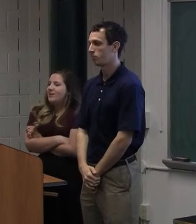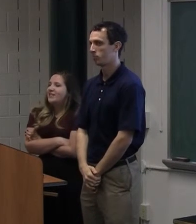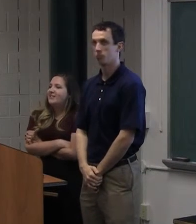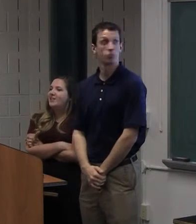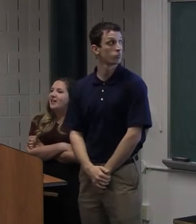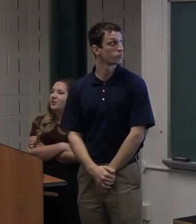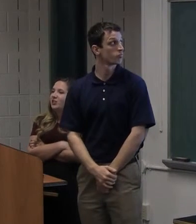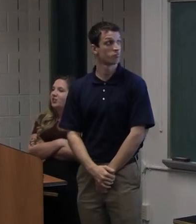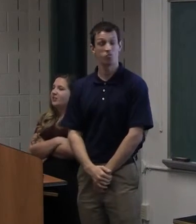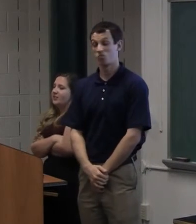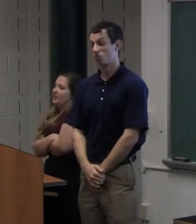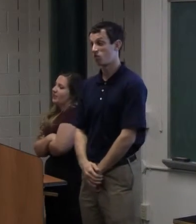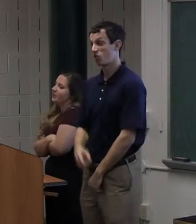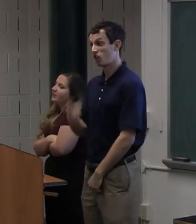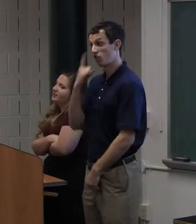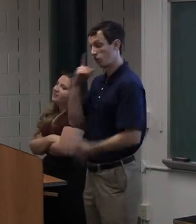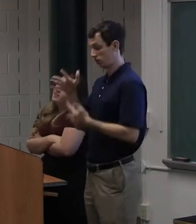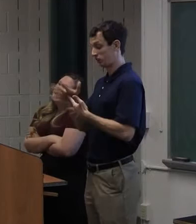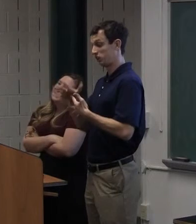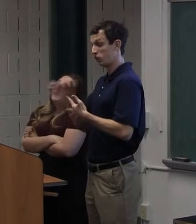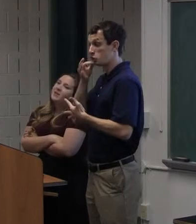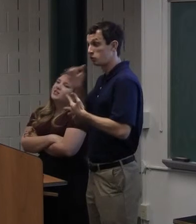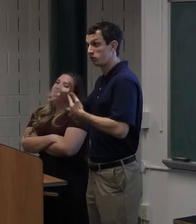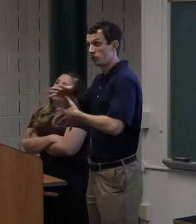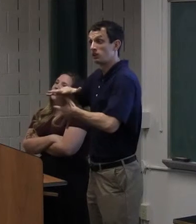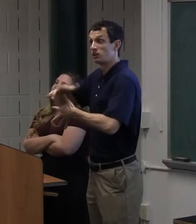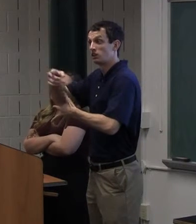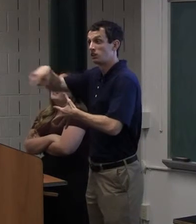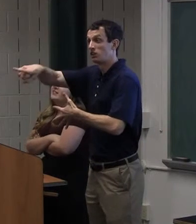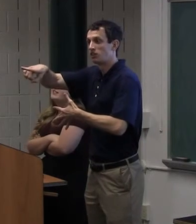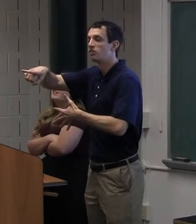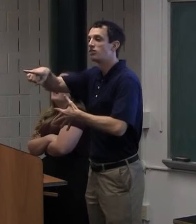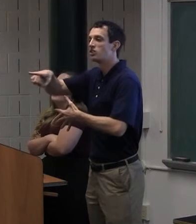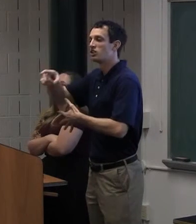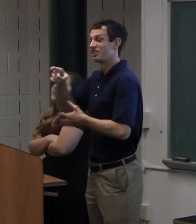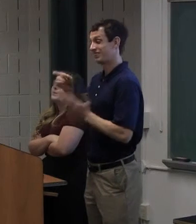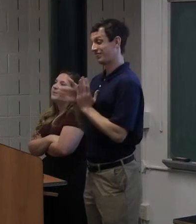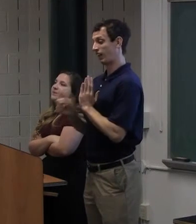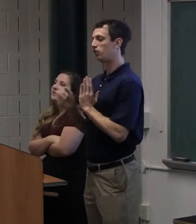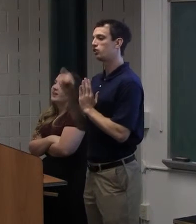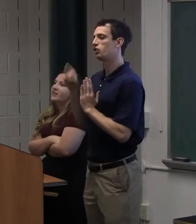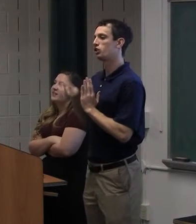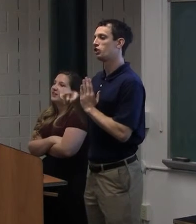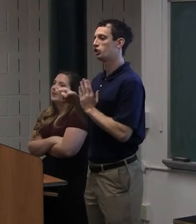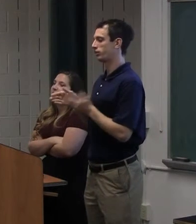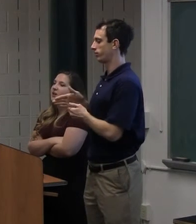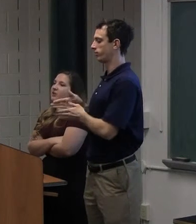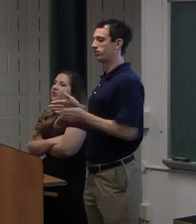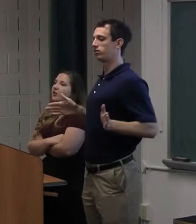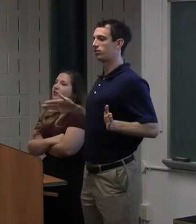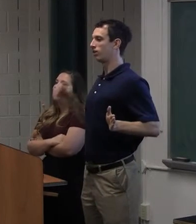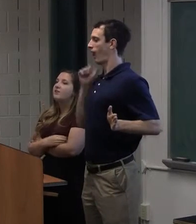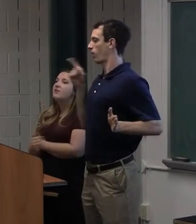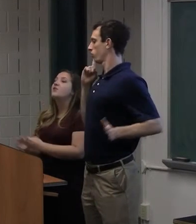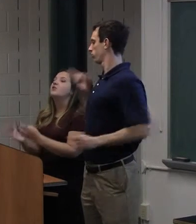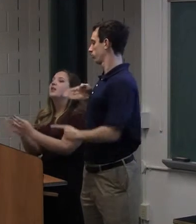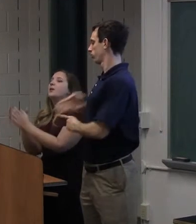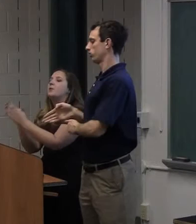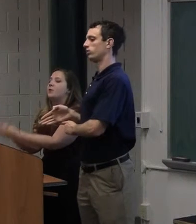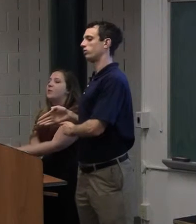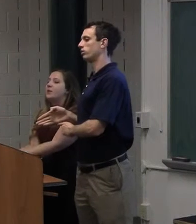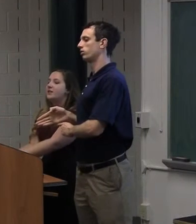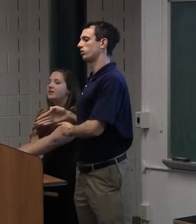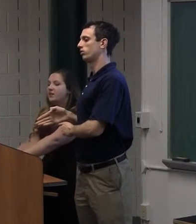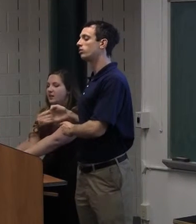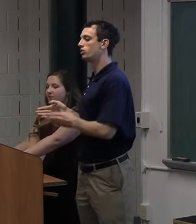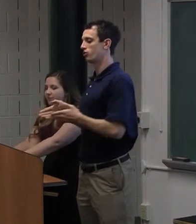My advice for next year's students, be a generalist. Like I said, make sure, even if you're set